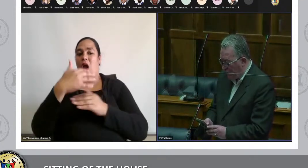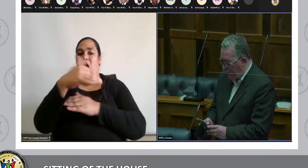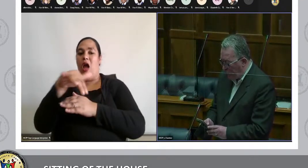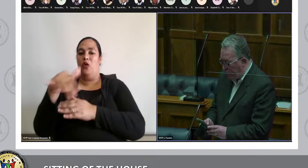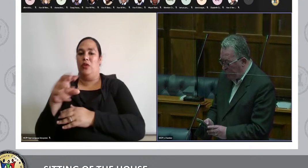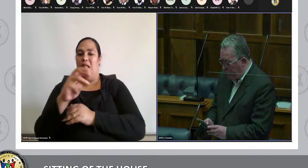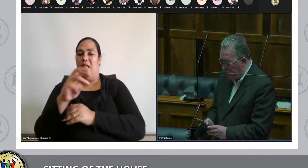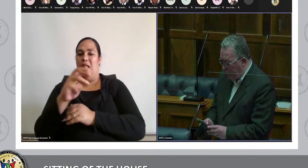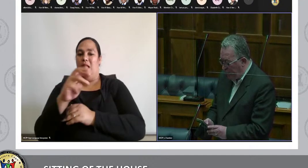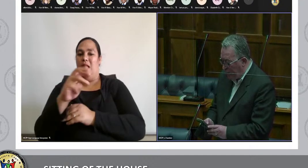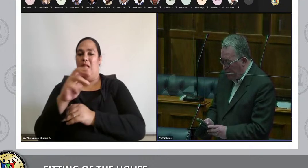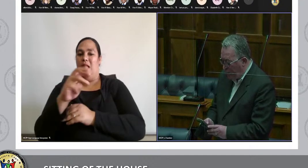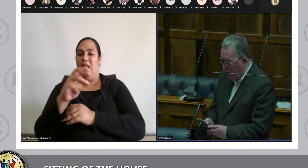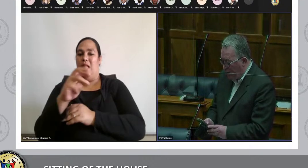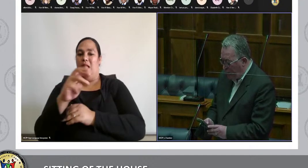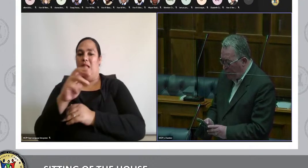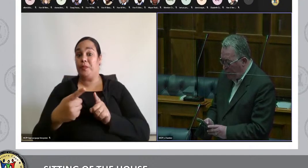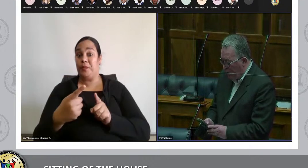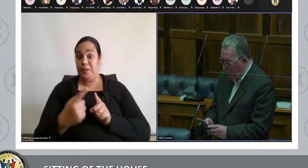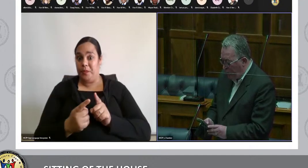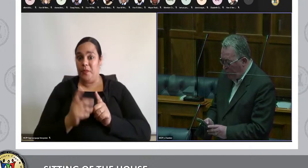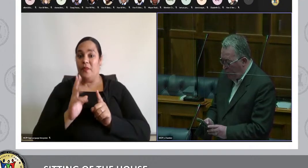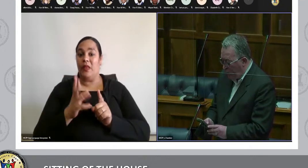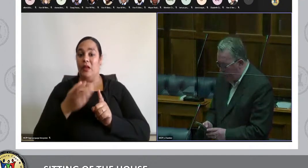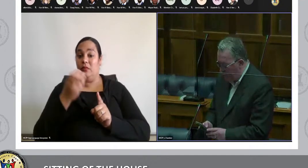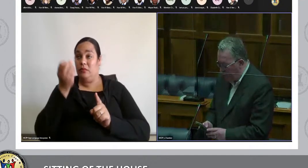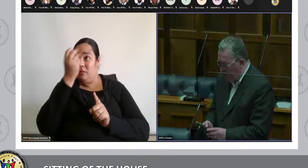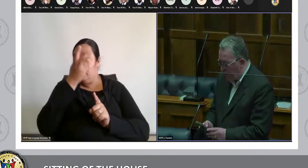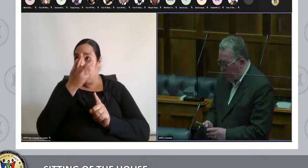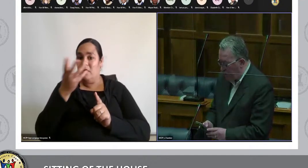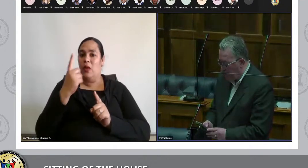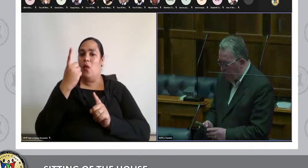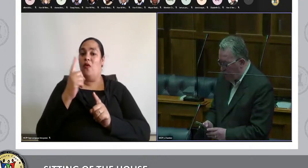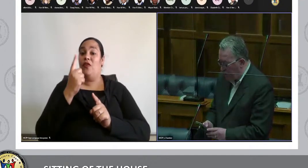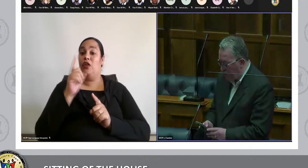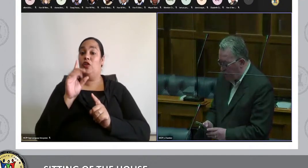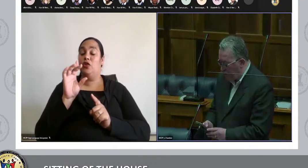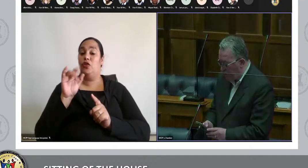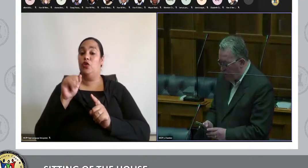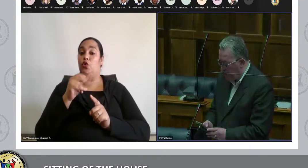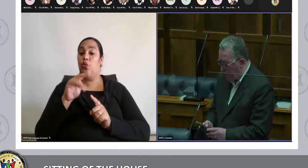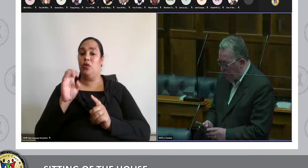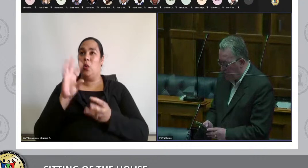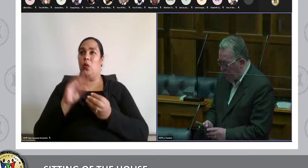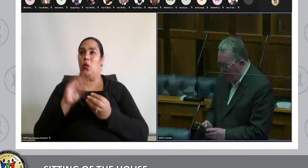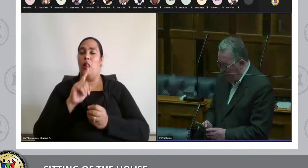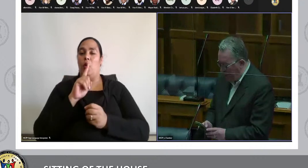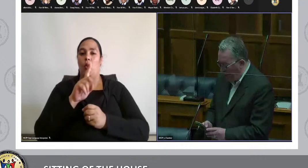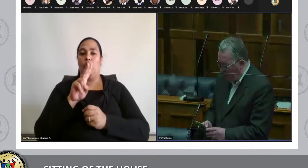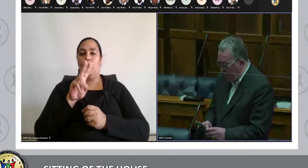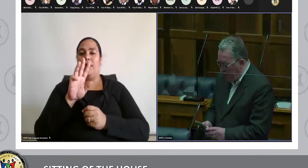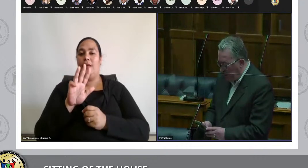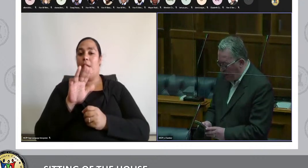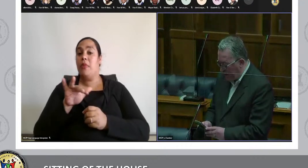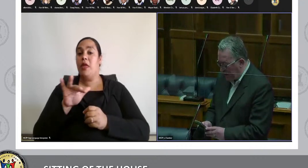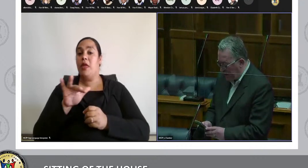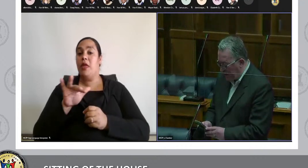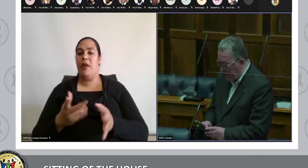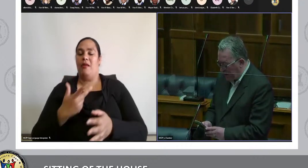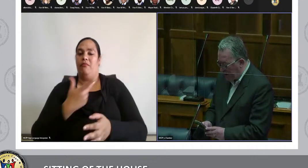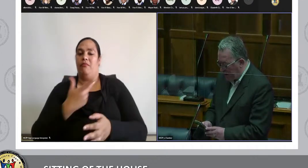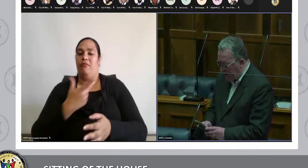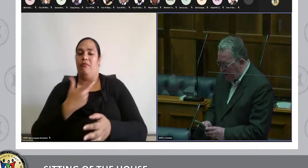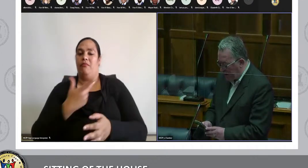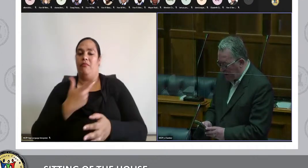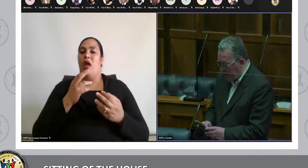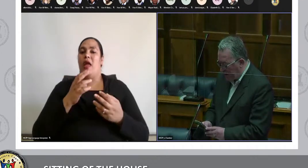metro. For example, this week, we were alerted to the fact that on 1 June, a total of 129 people only were vaccinated